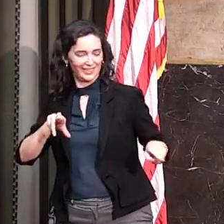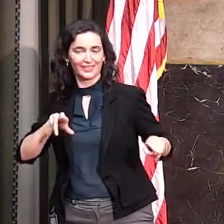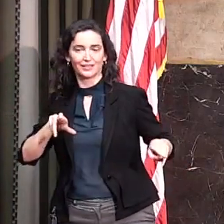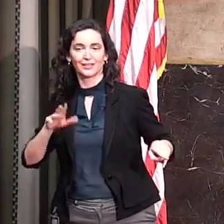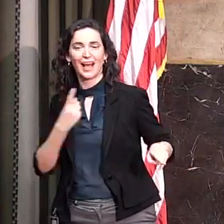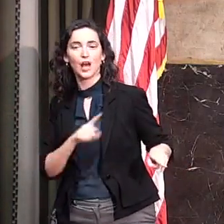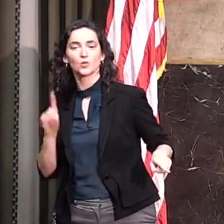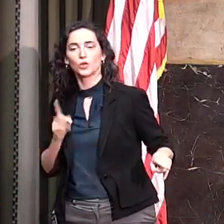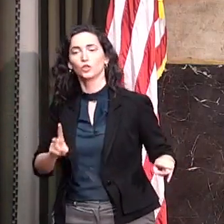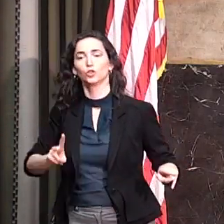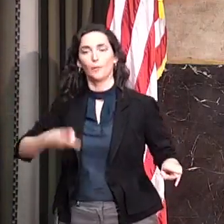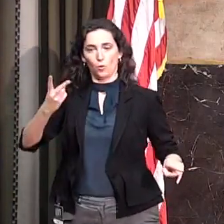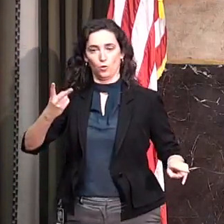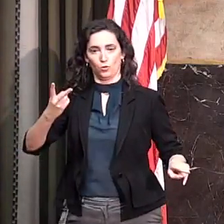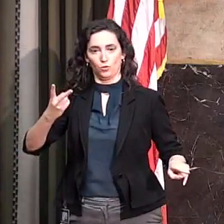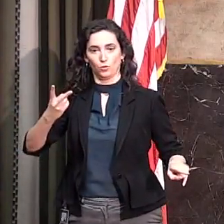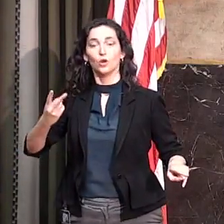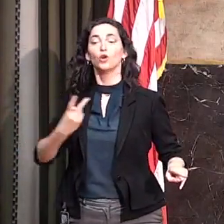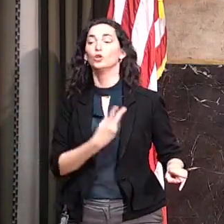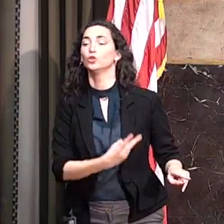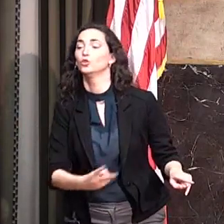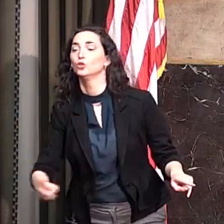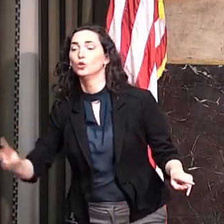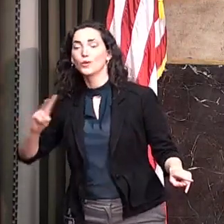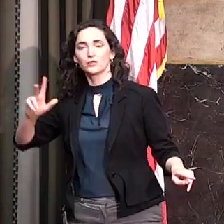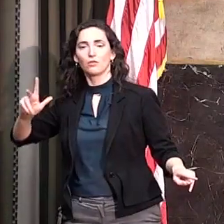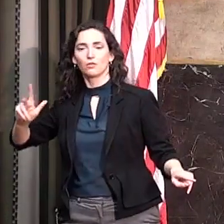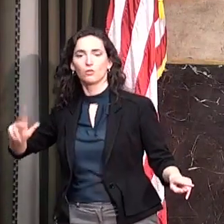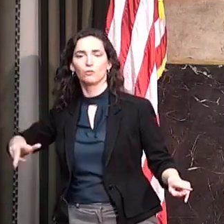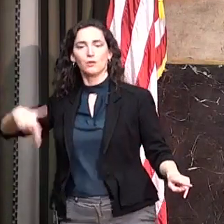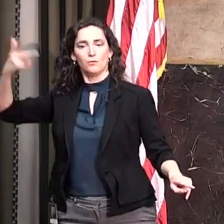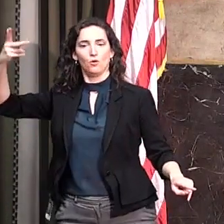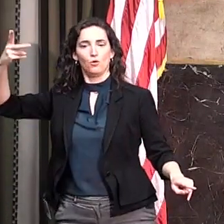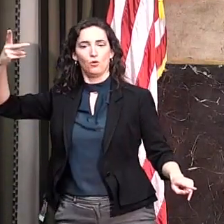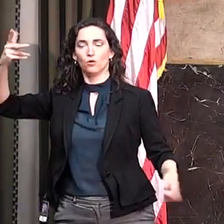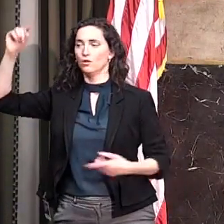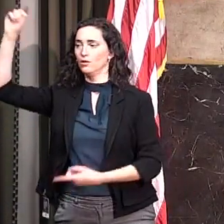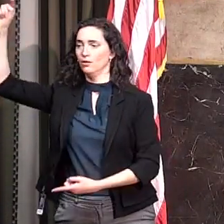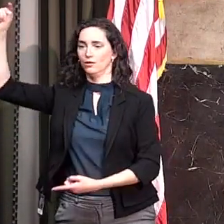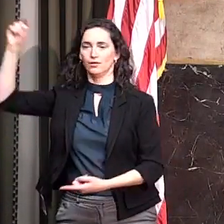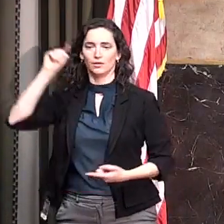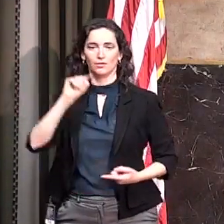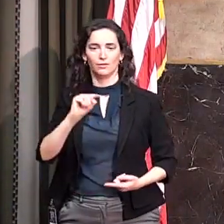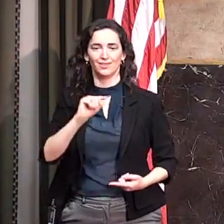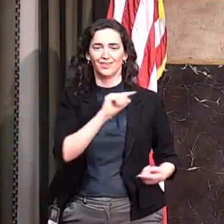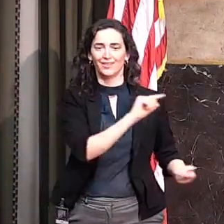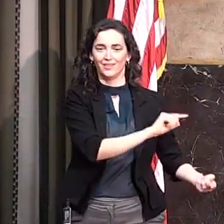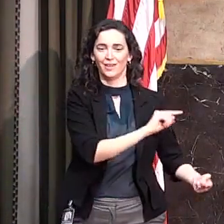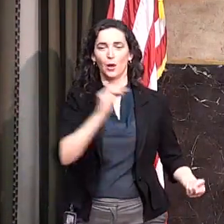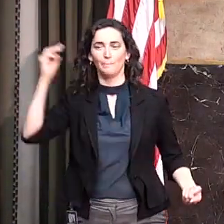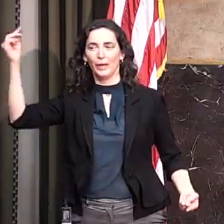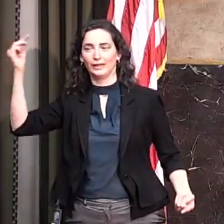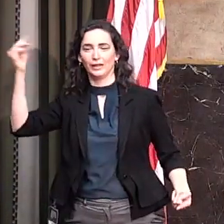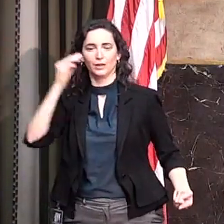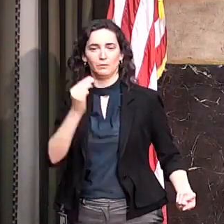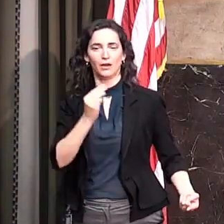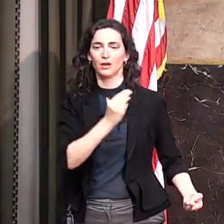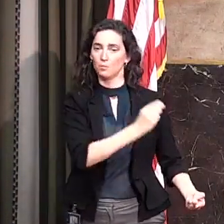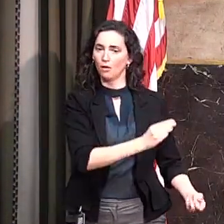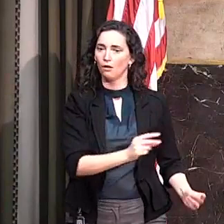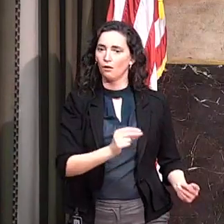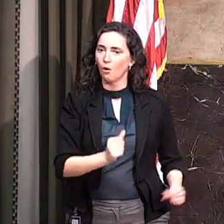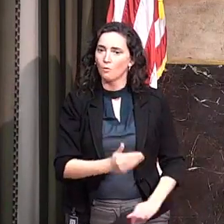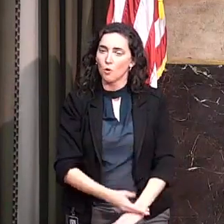today. 2 Mondays ago, it was 3 times as many as we're reporting today. So that'll show you just how quickly we